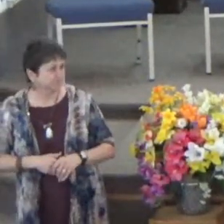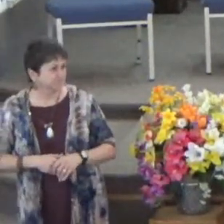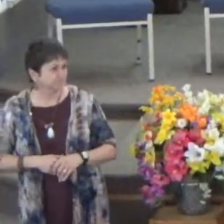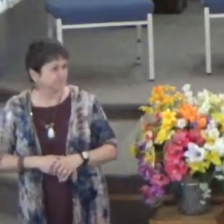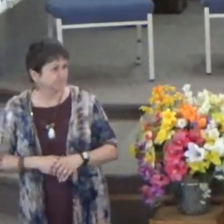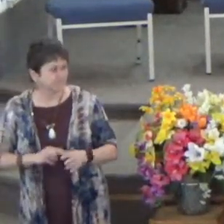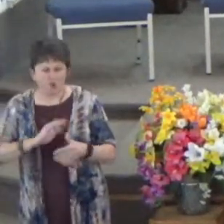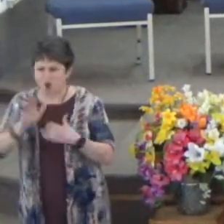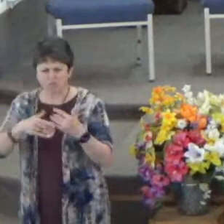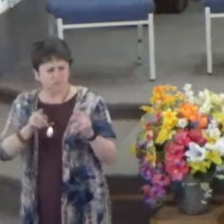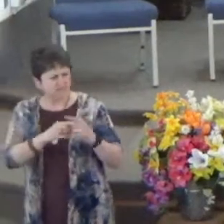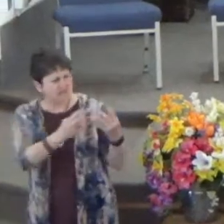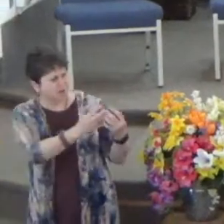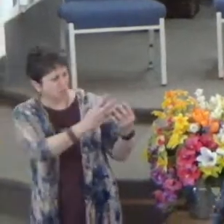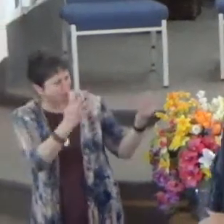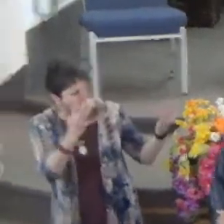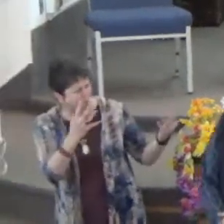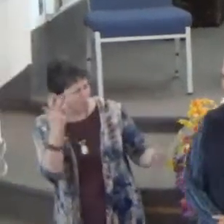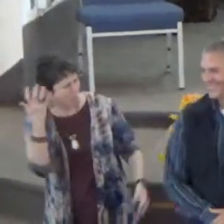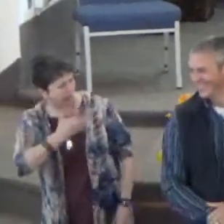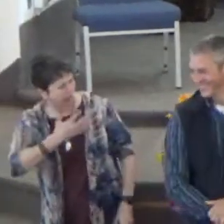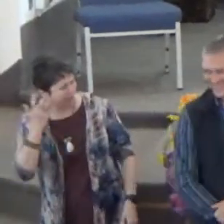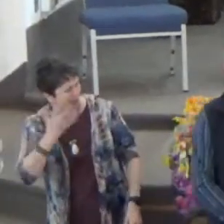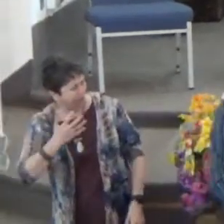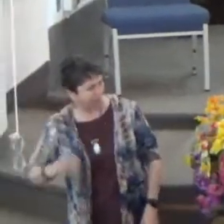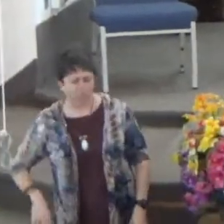All from the same row. Awesome.